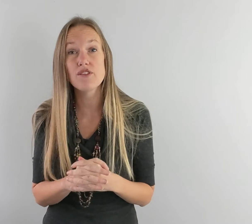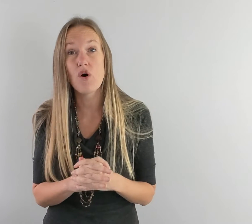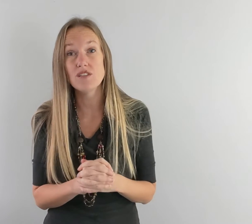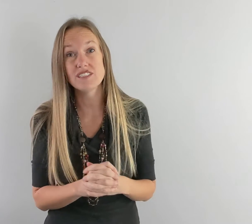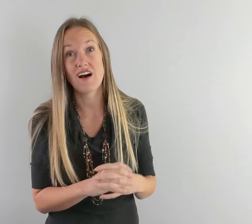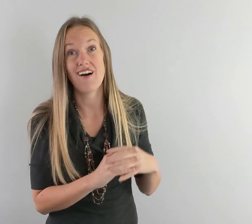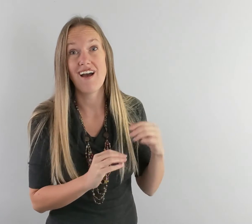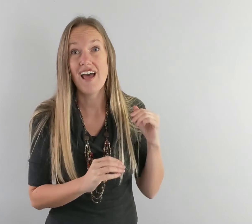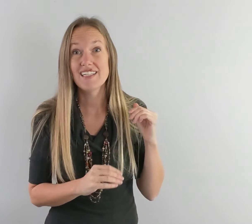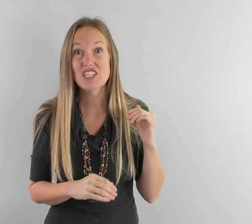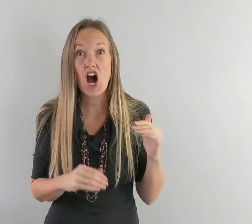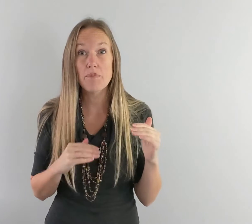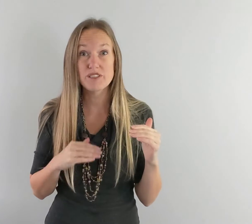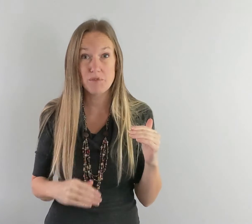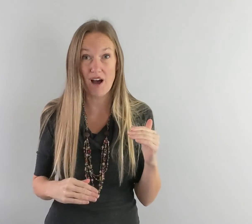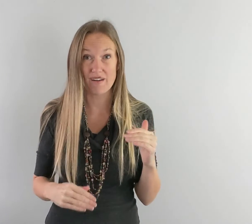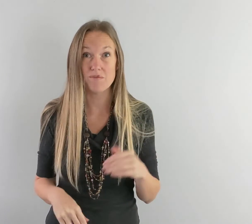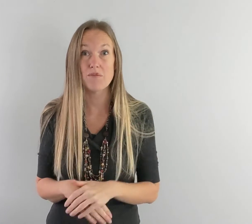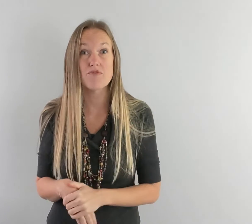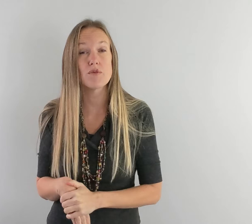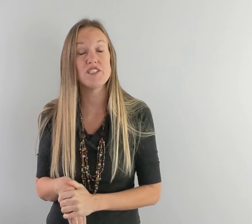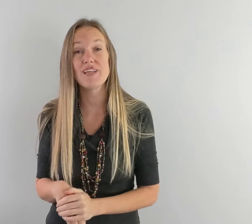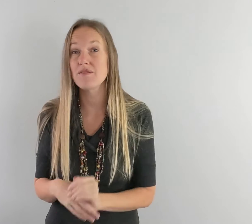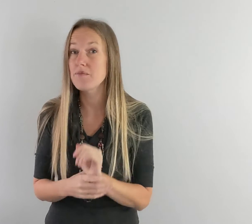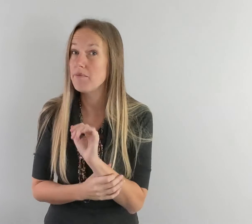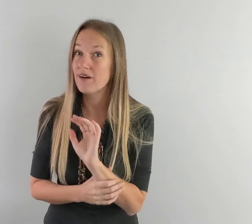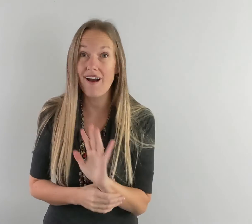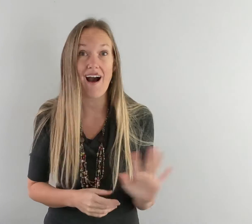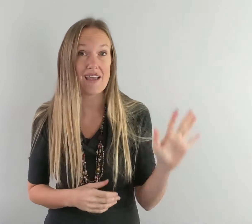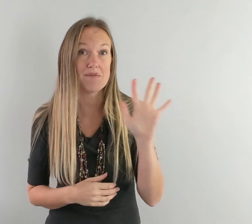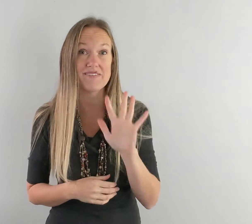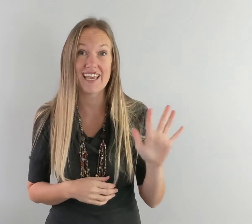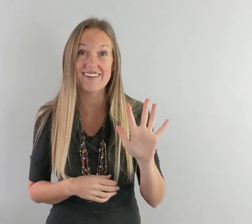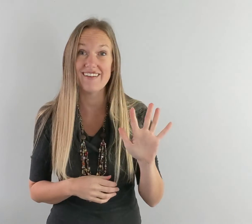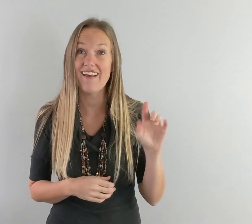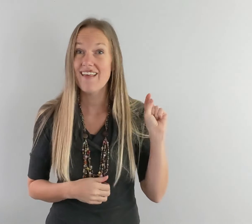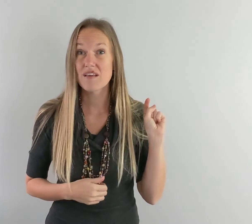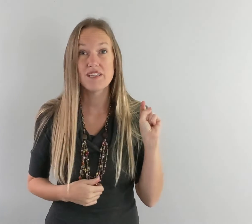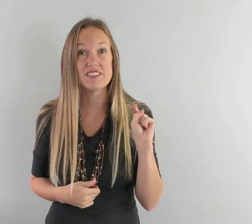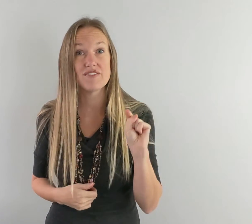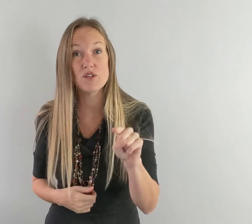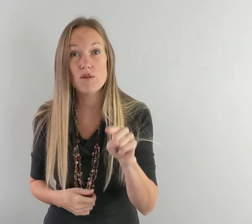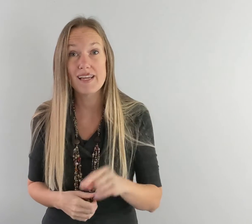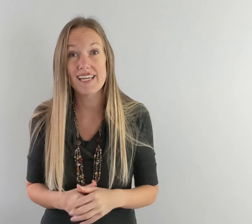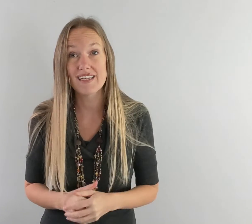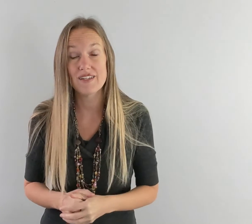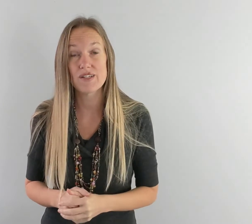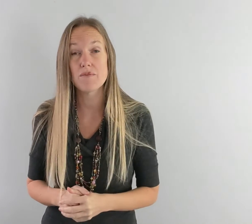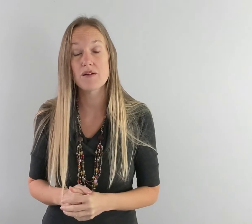the whole song top to bottom. But before we do that, remember, I am left-handed. That means if you are right-handed, you're going to mirror